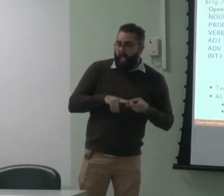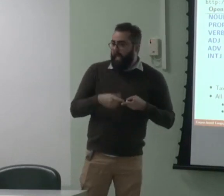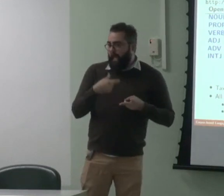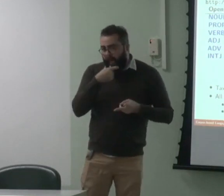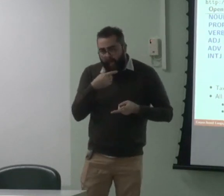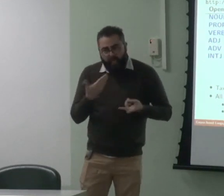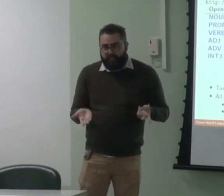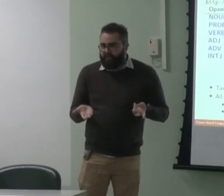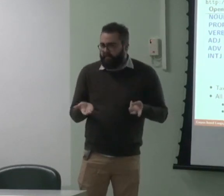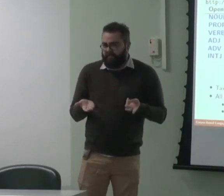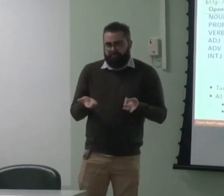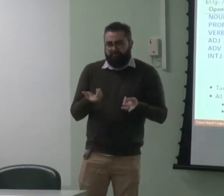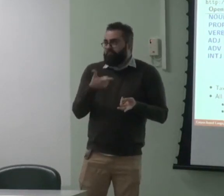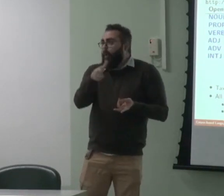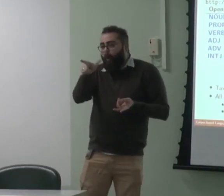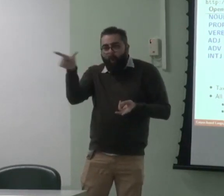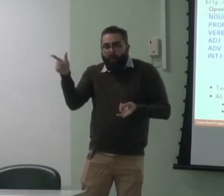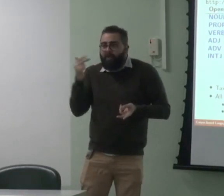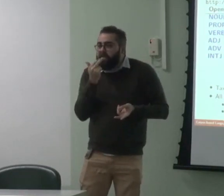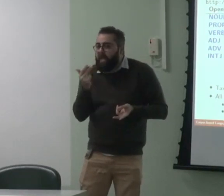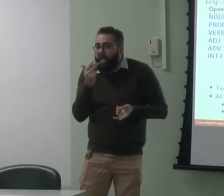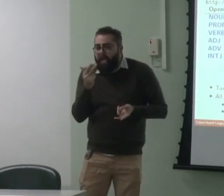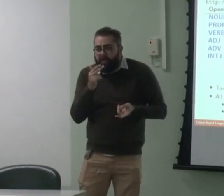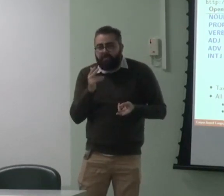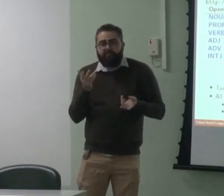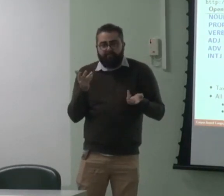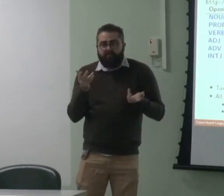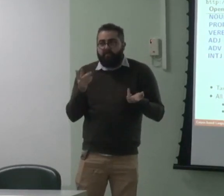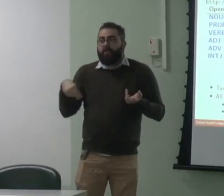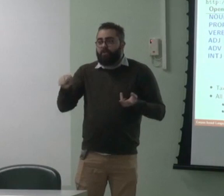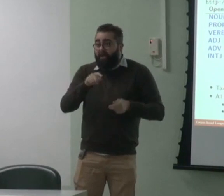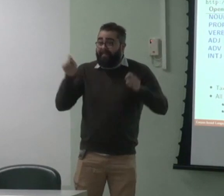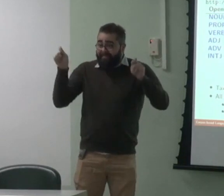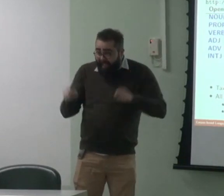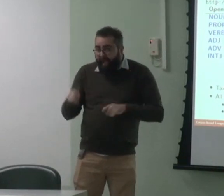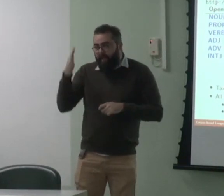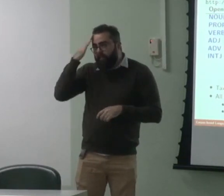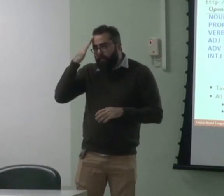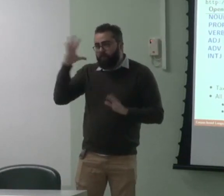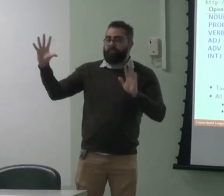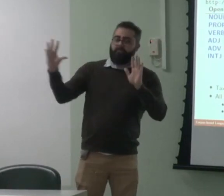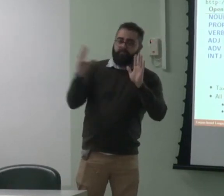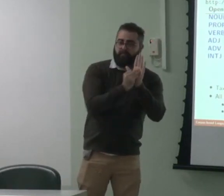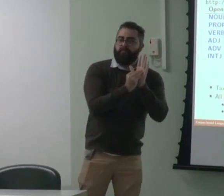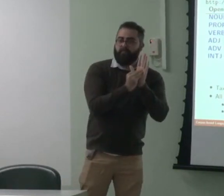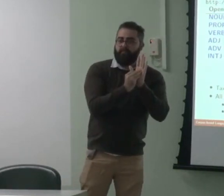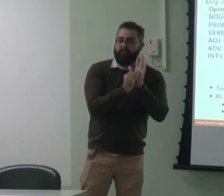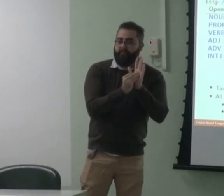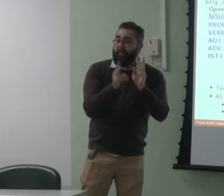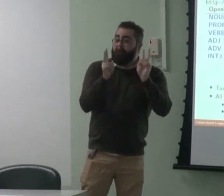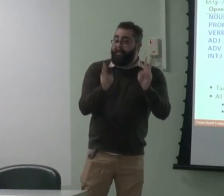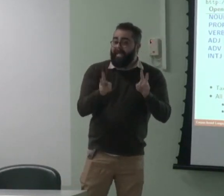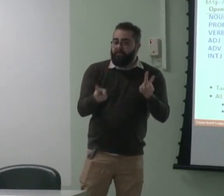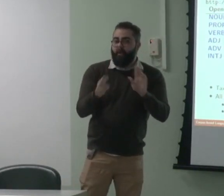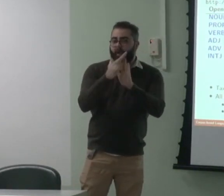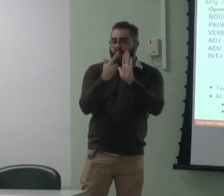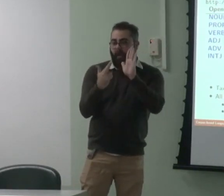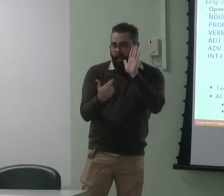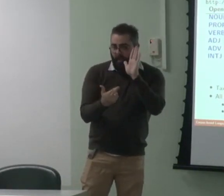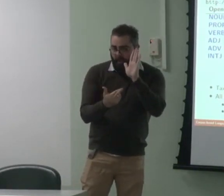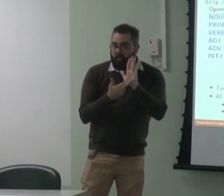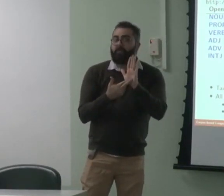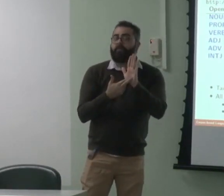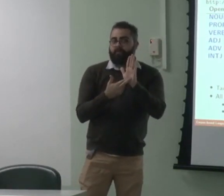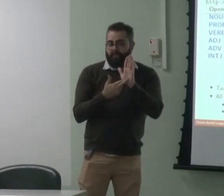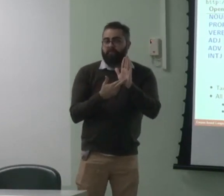then whatever is similar in other languages, you'll be able to understand the annotation immediately. So there are these 17 coarse-grained